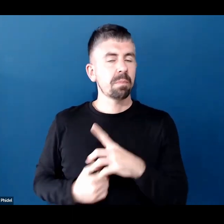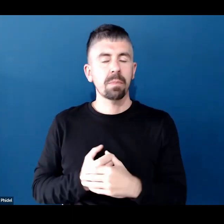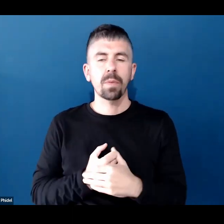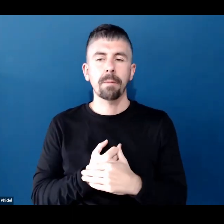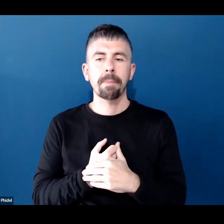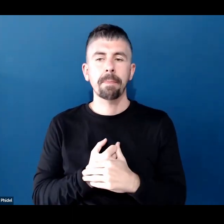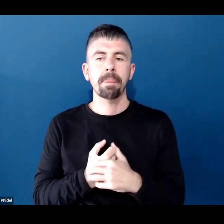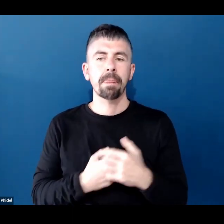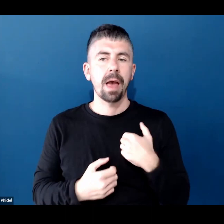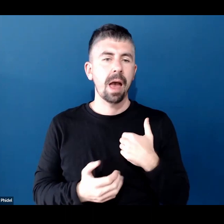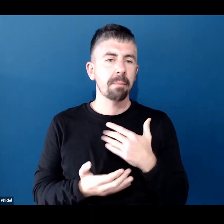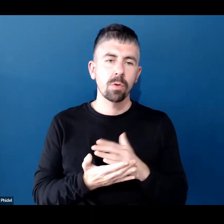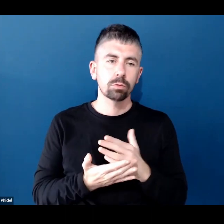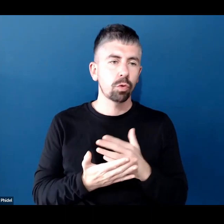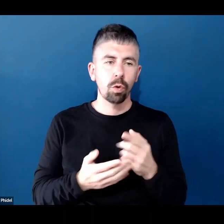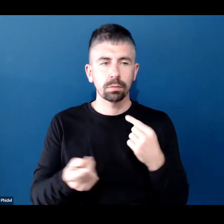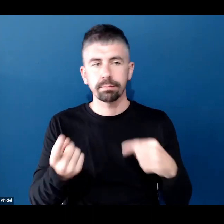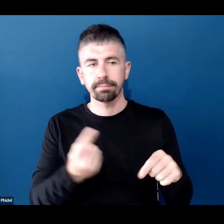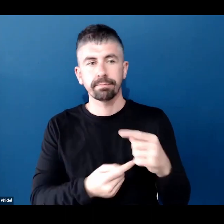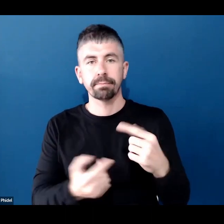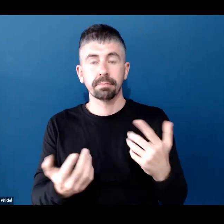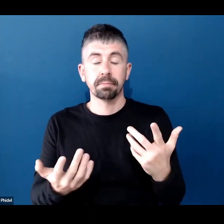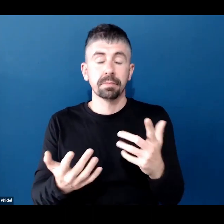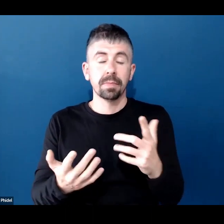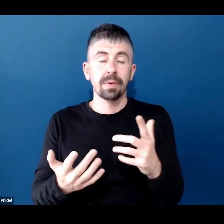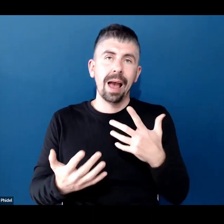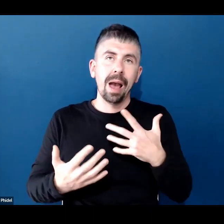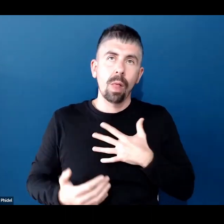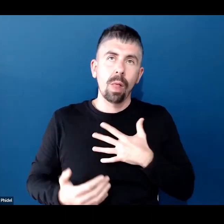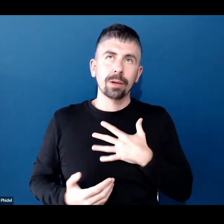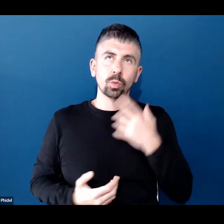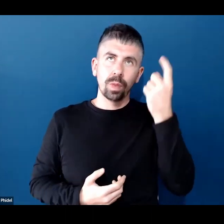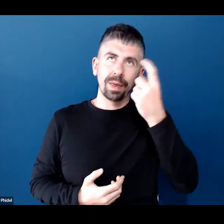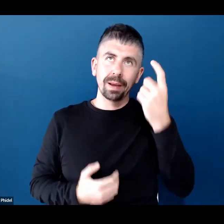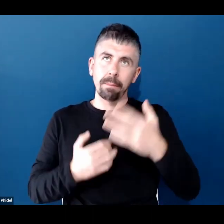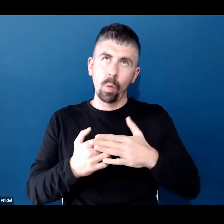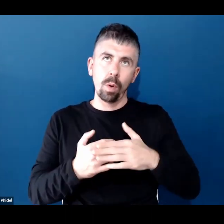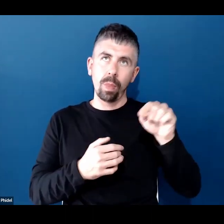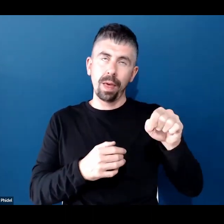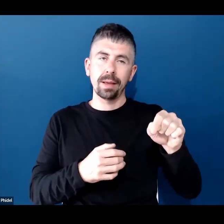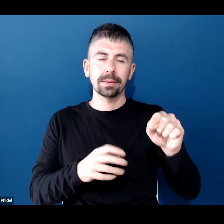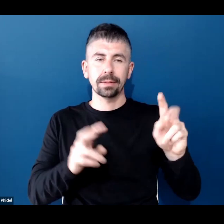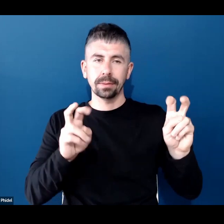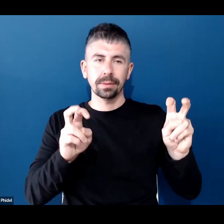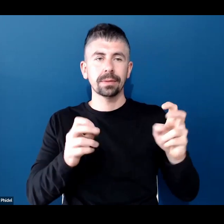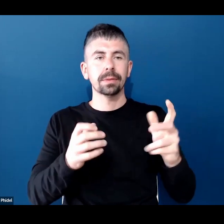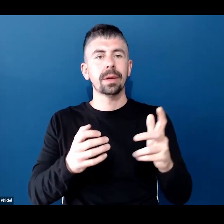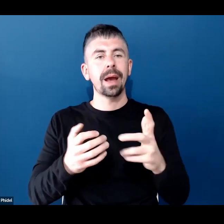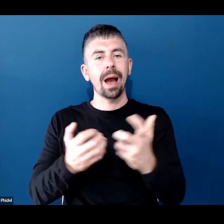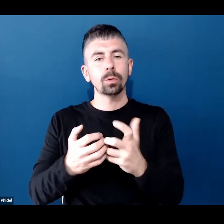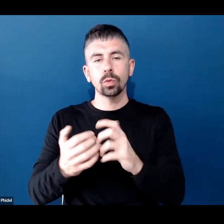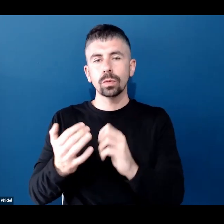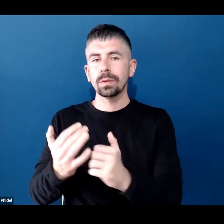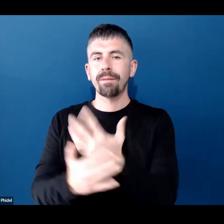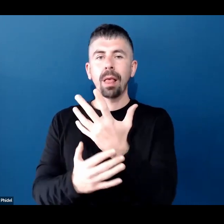not sure if well, that's what I'd like to think a little bit more in terms of actually developing